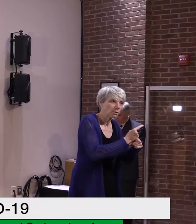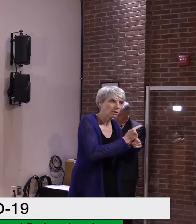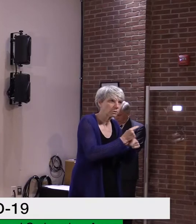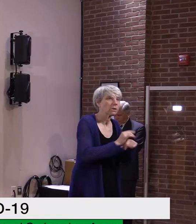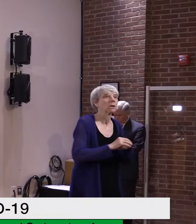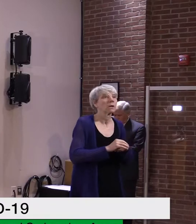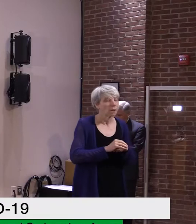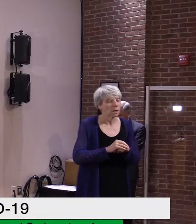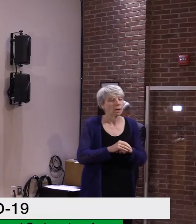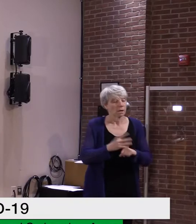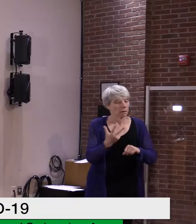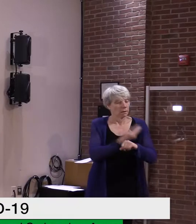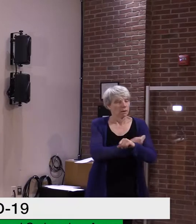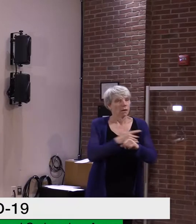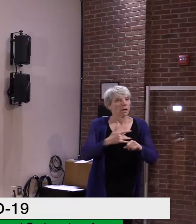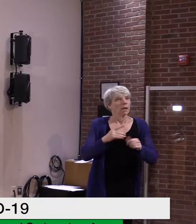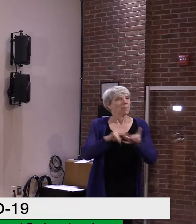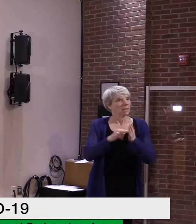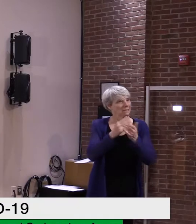the disease.